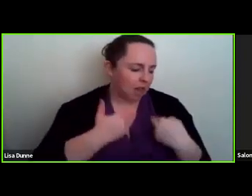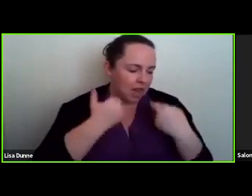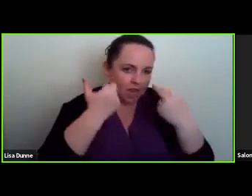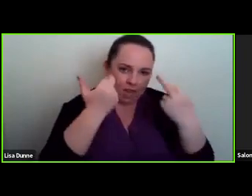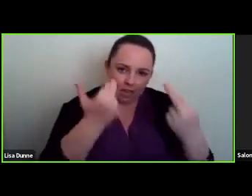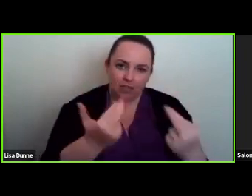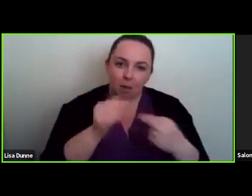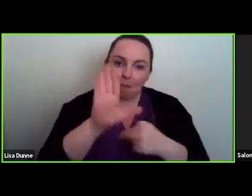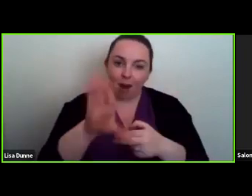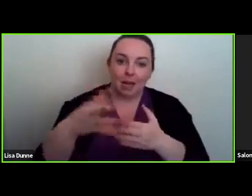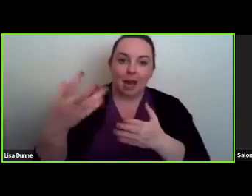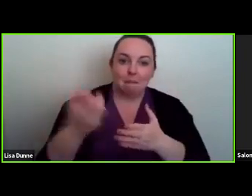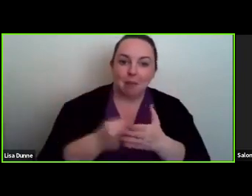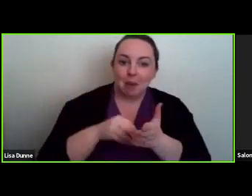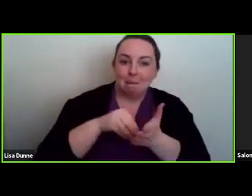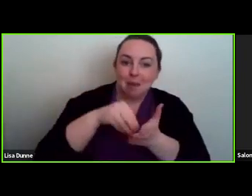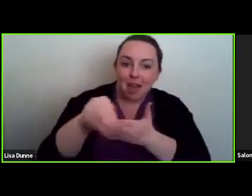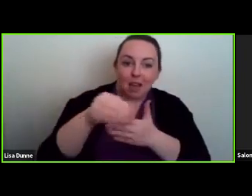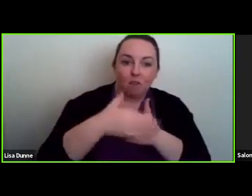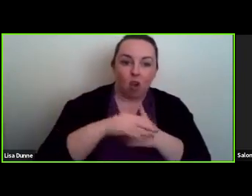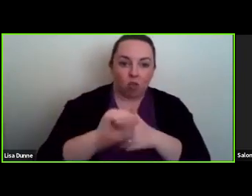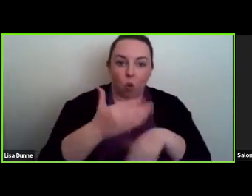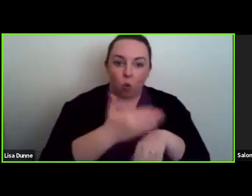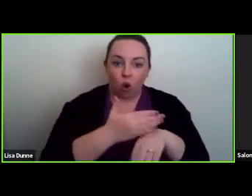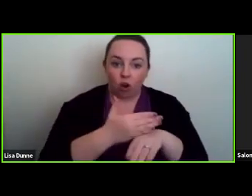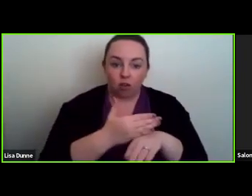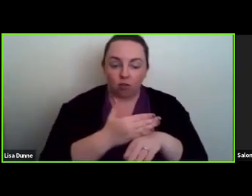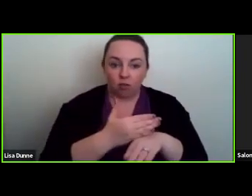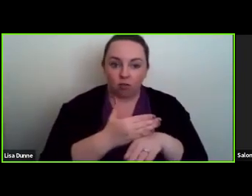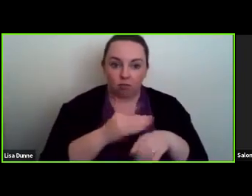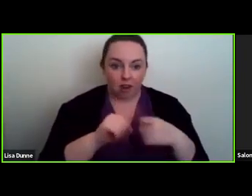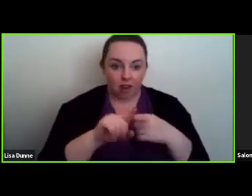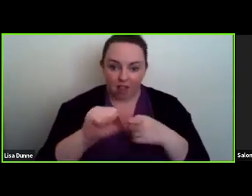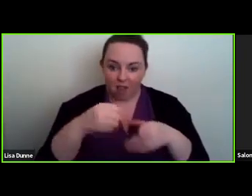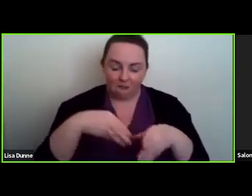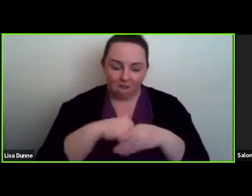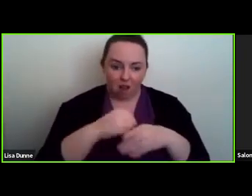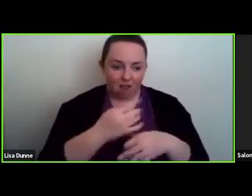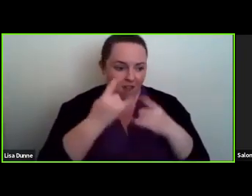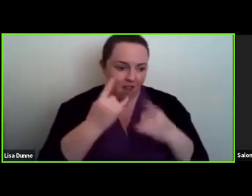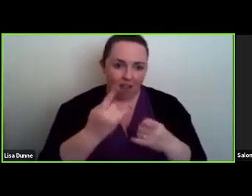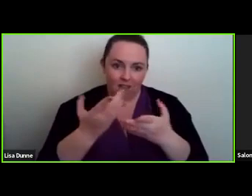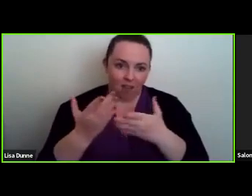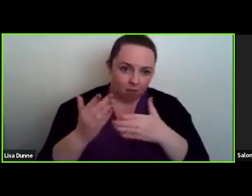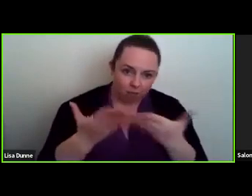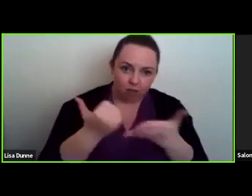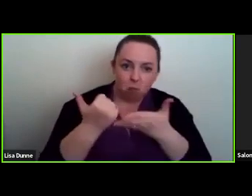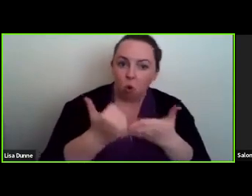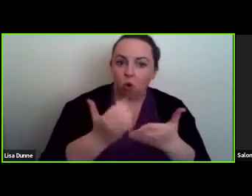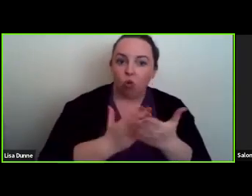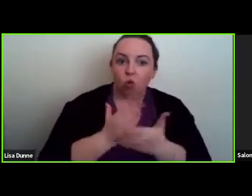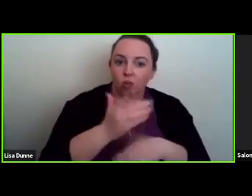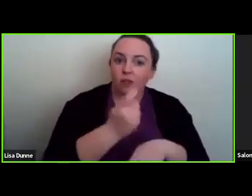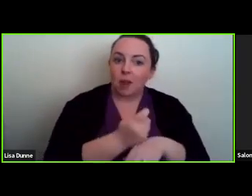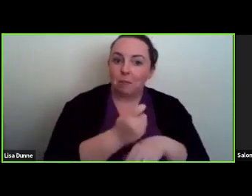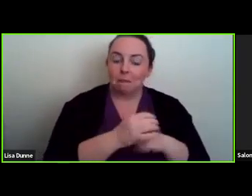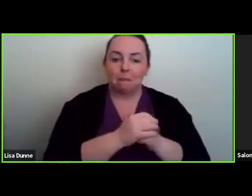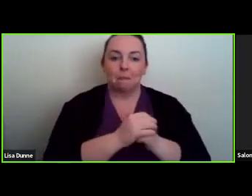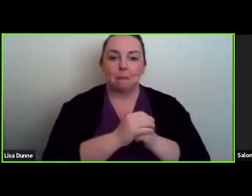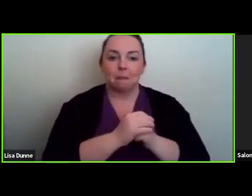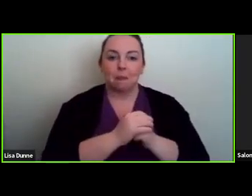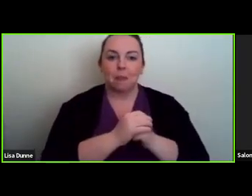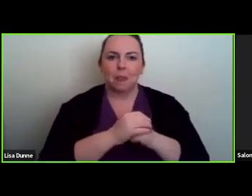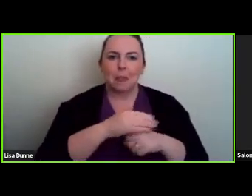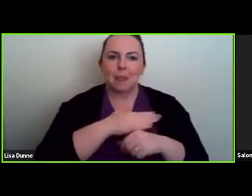paid for the work that they have done and actually the contribution that they have made at the same time. Power structures have